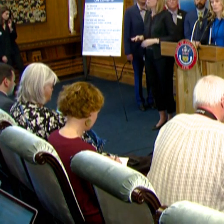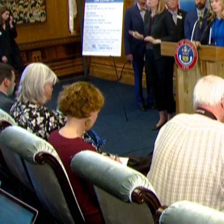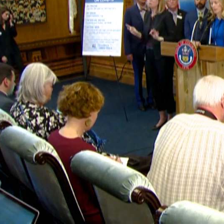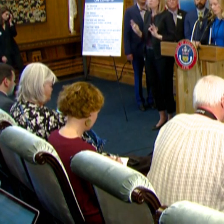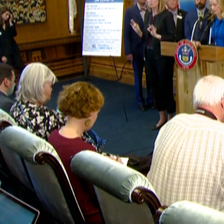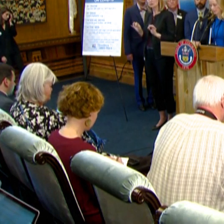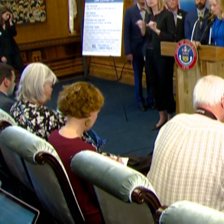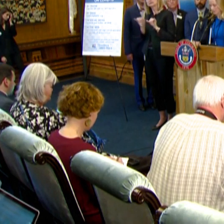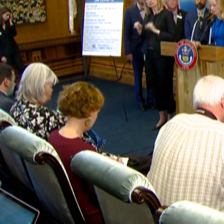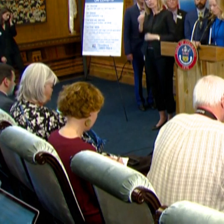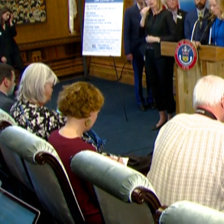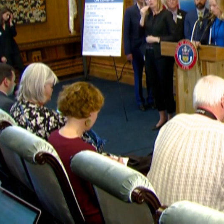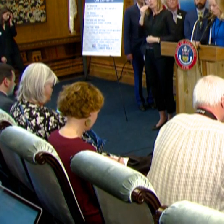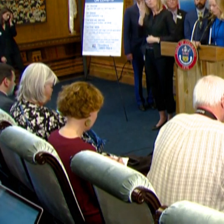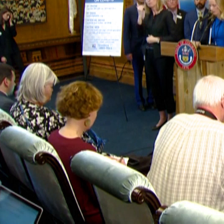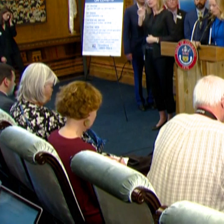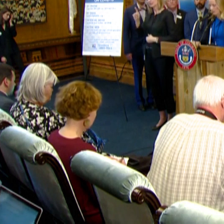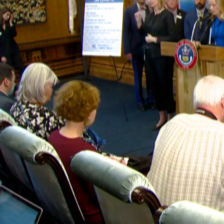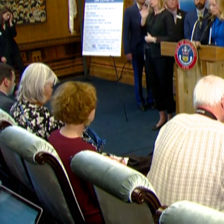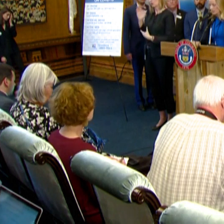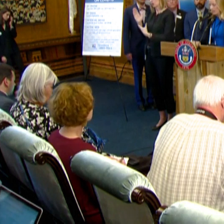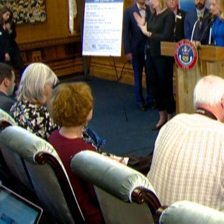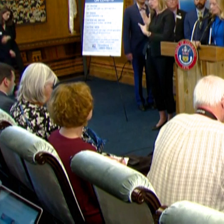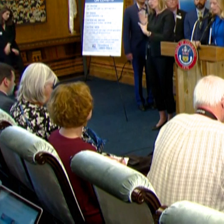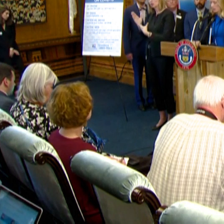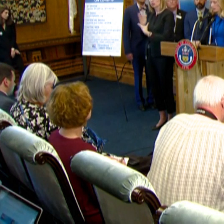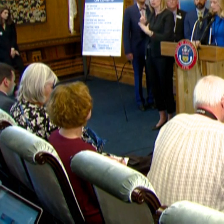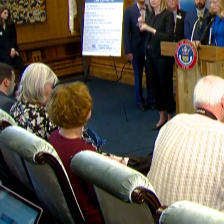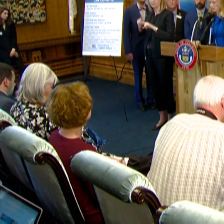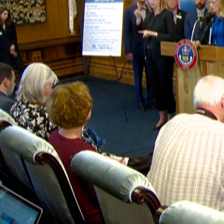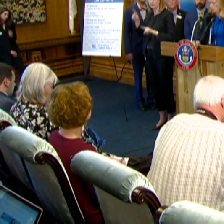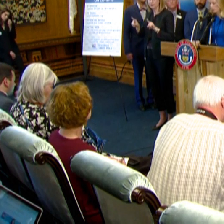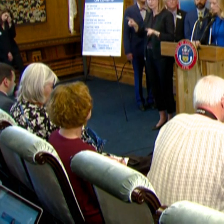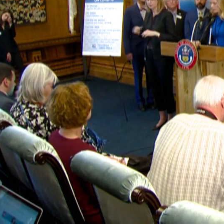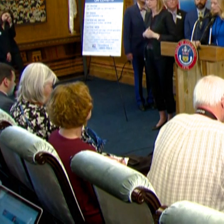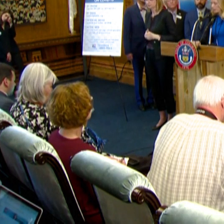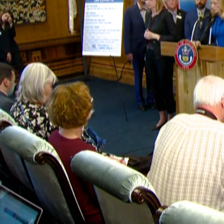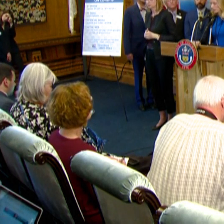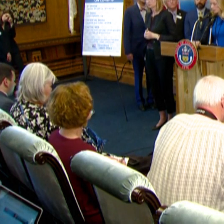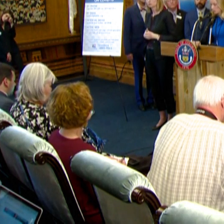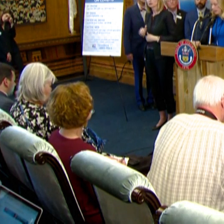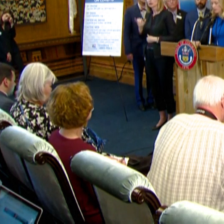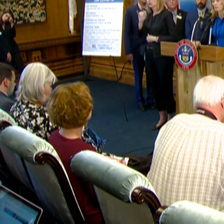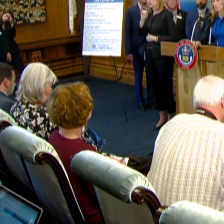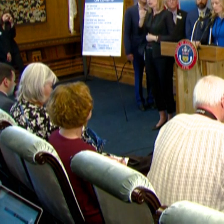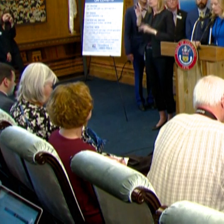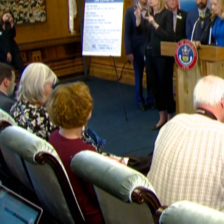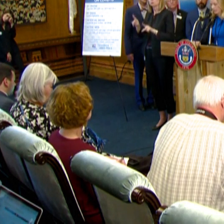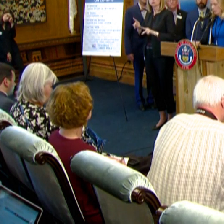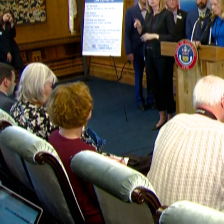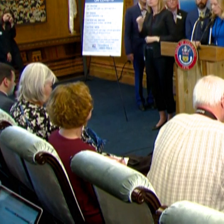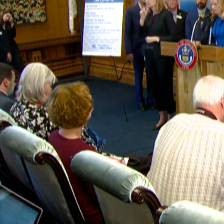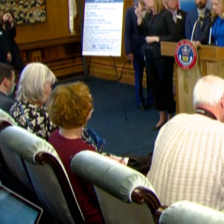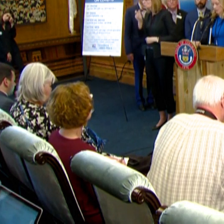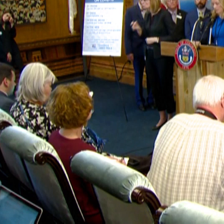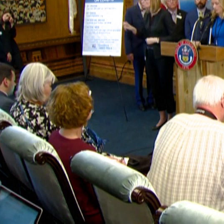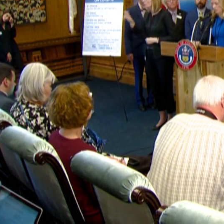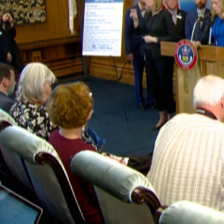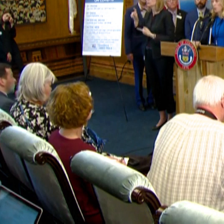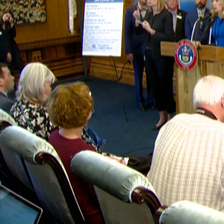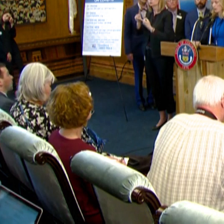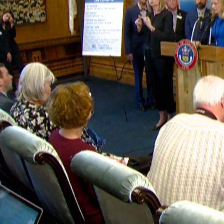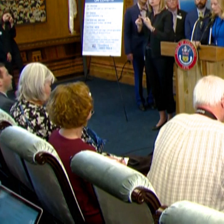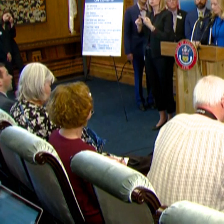severity of symptoms varies. If you did not have a high risk of exposure, meaning that you didn't travel to an affected area